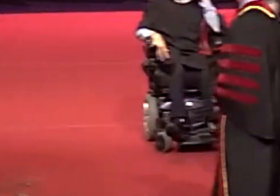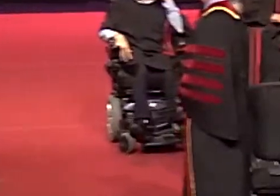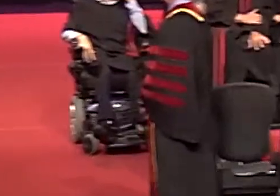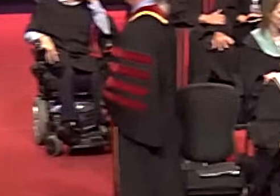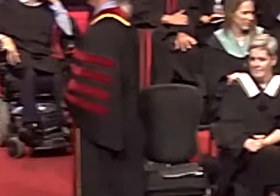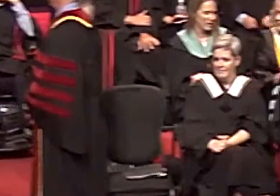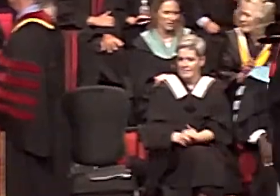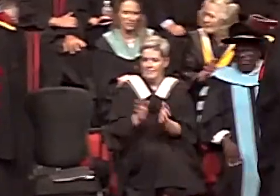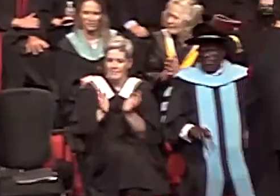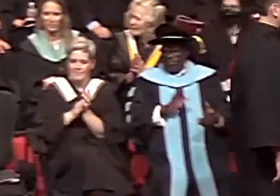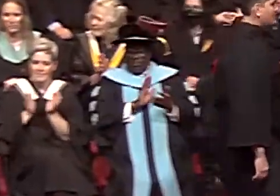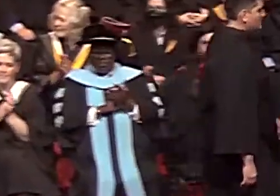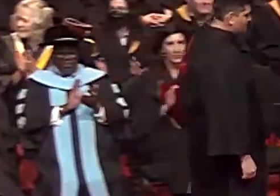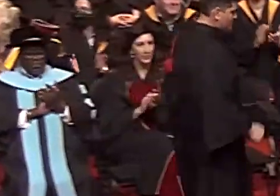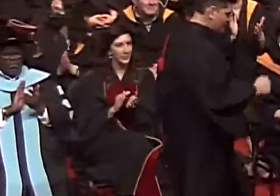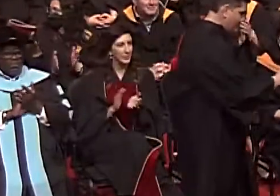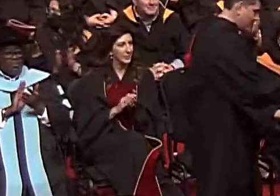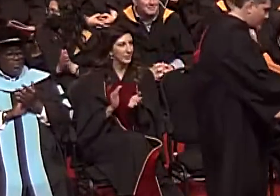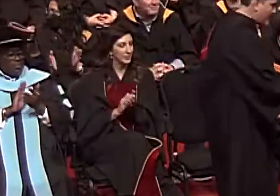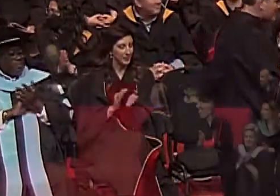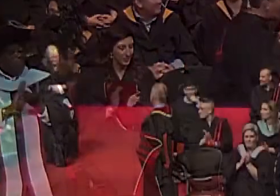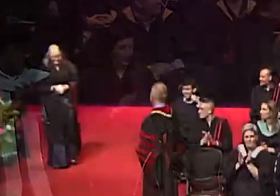Haley Jones.